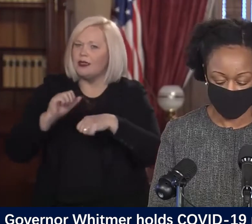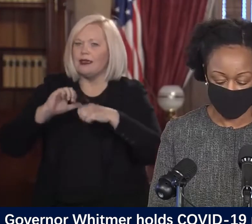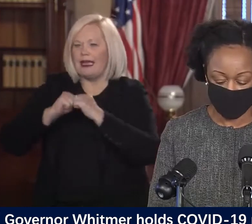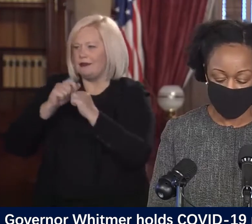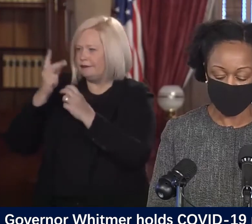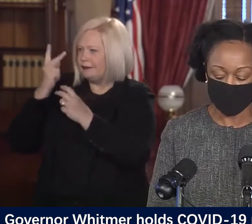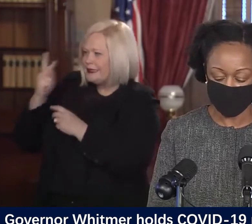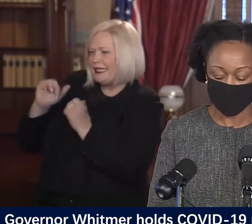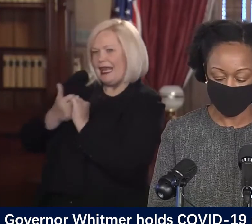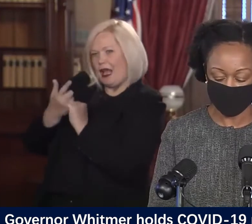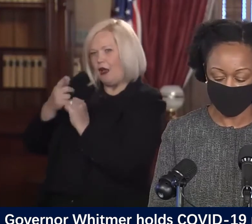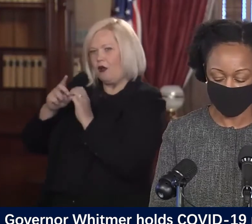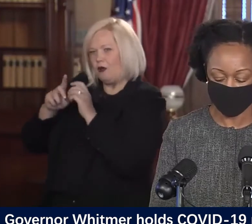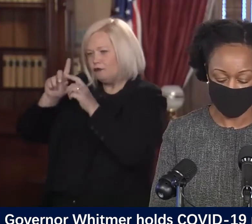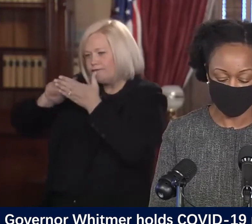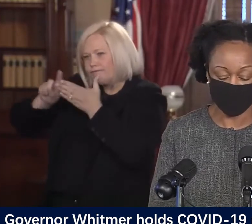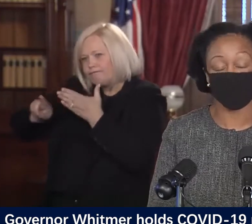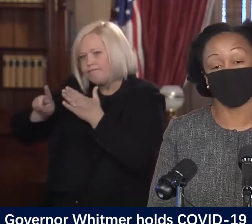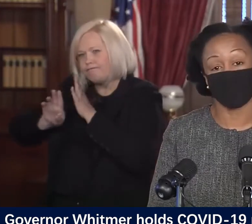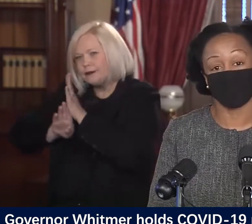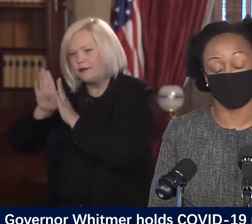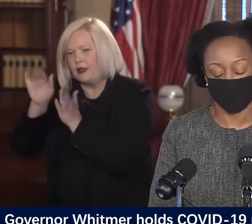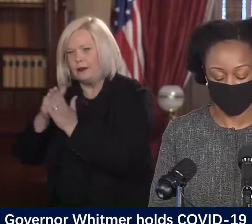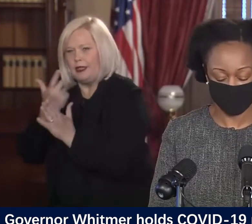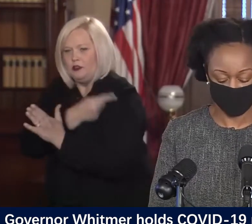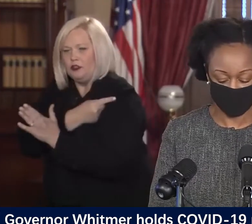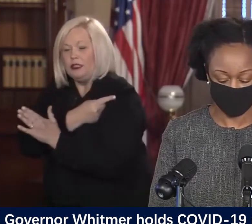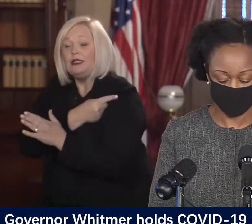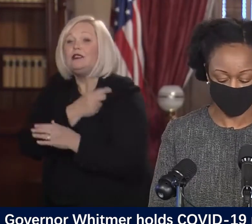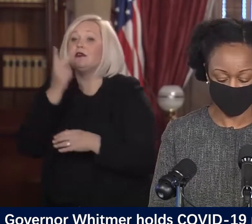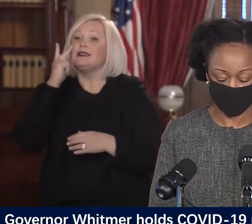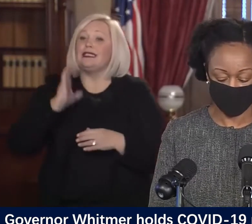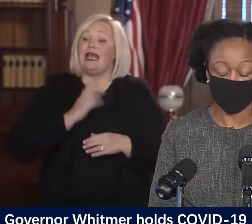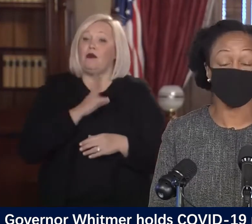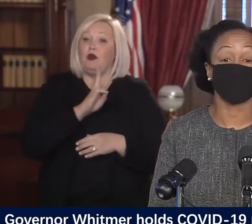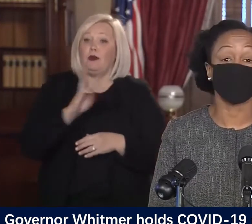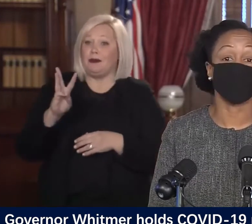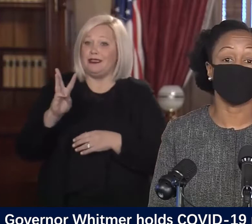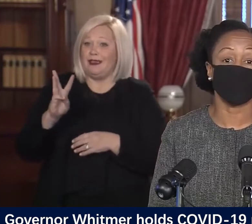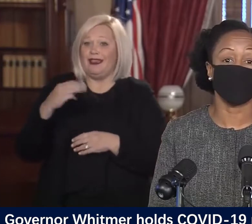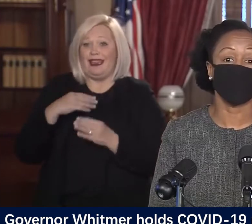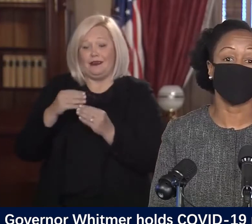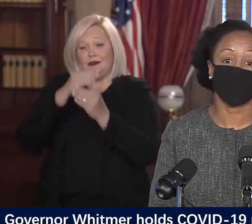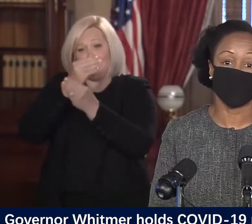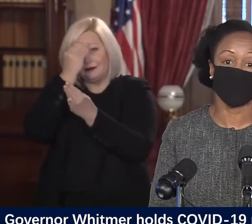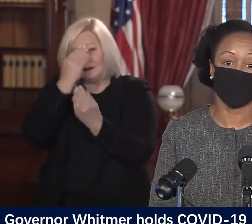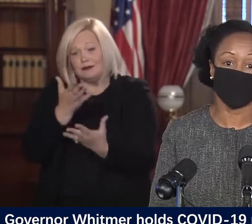developed. And please check our website frequently for more information. You can go to